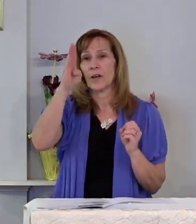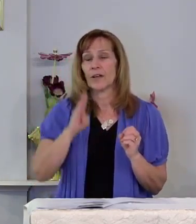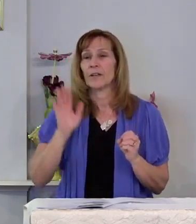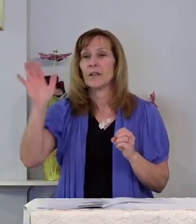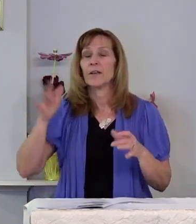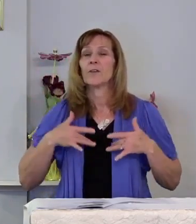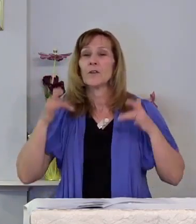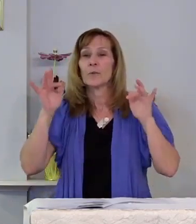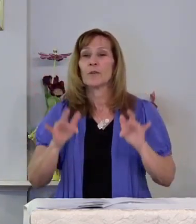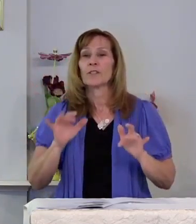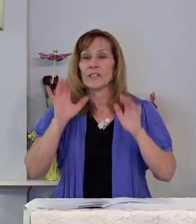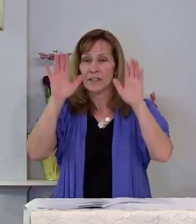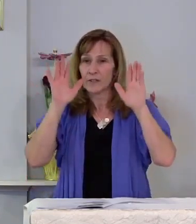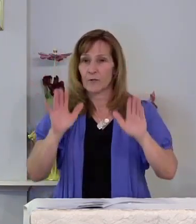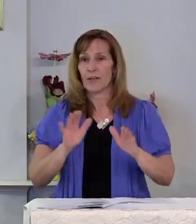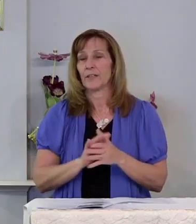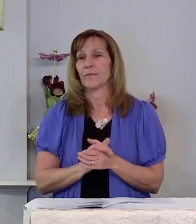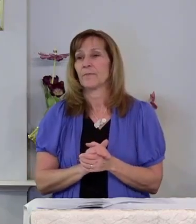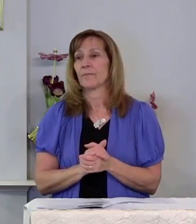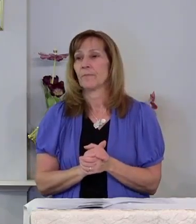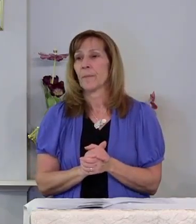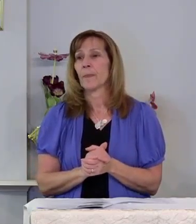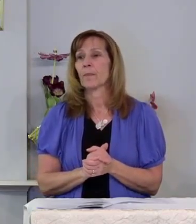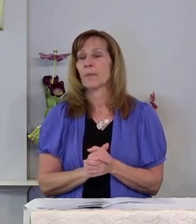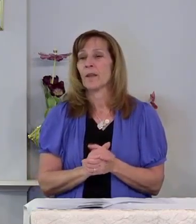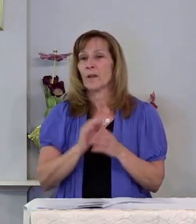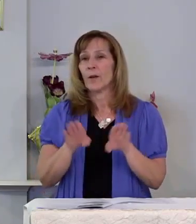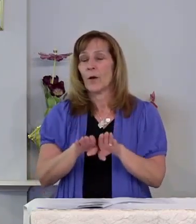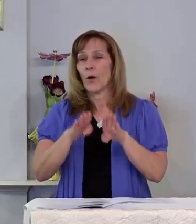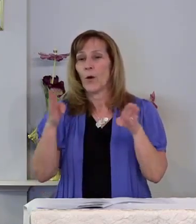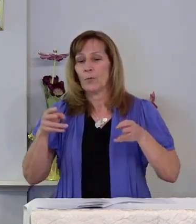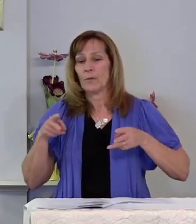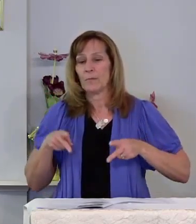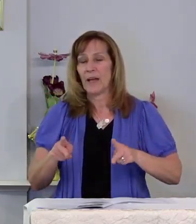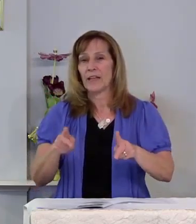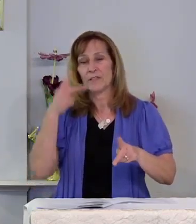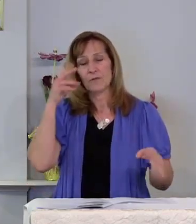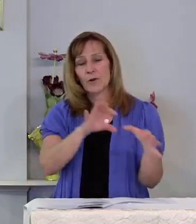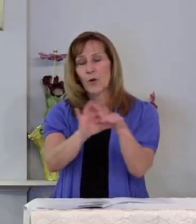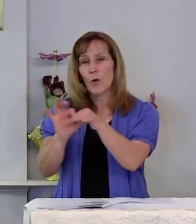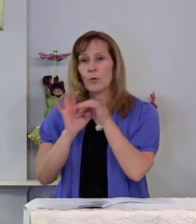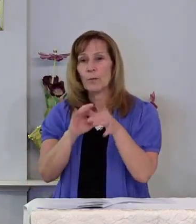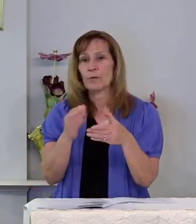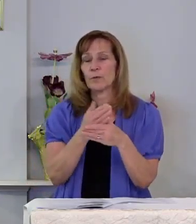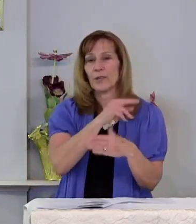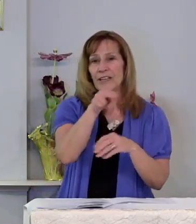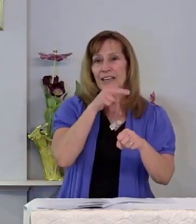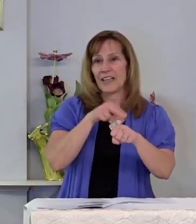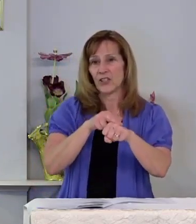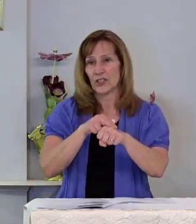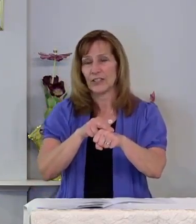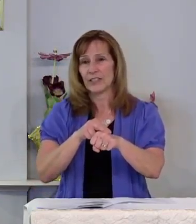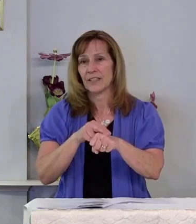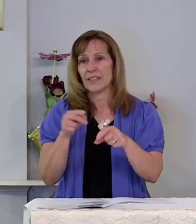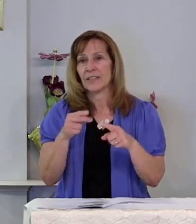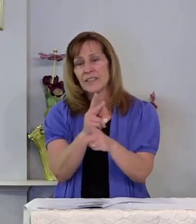creation. Send sun to warm and water to saturate fields, yards, and